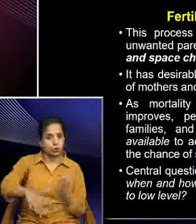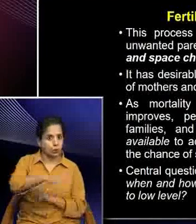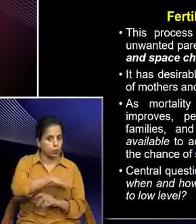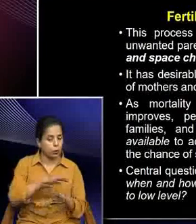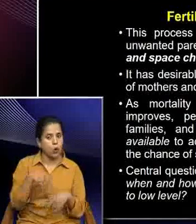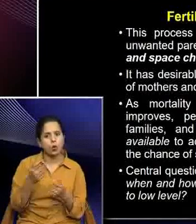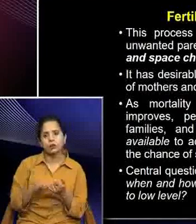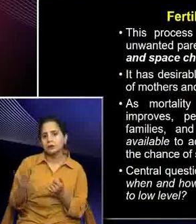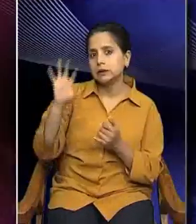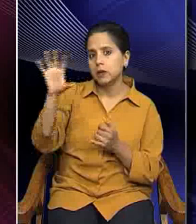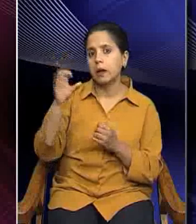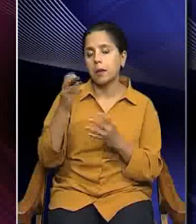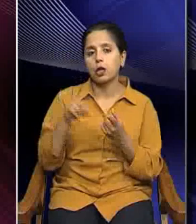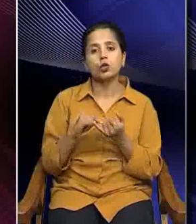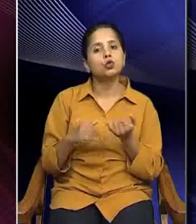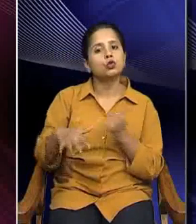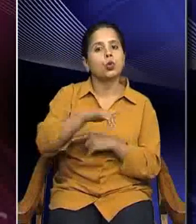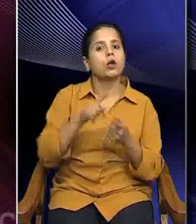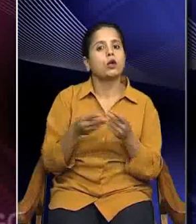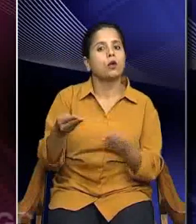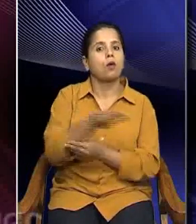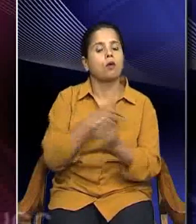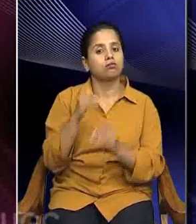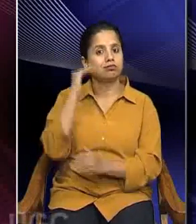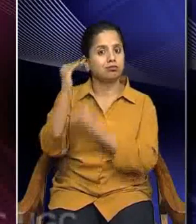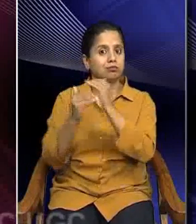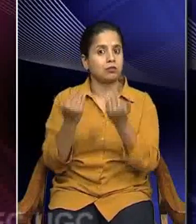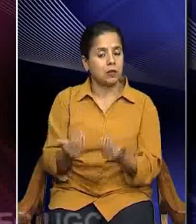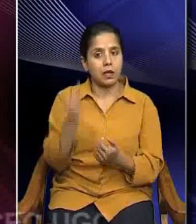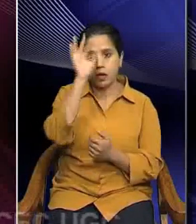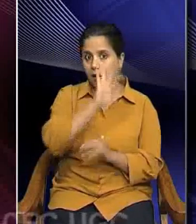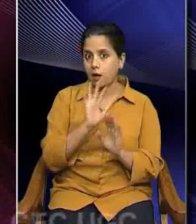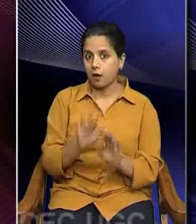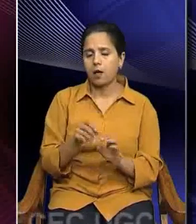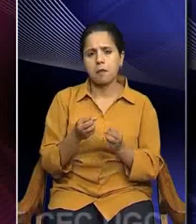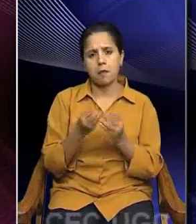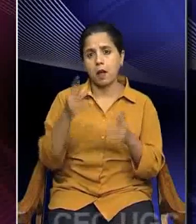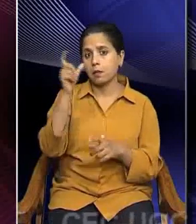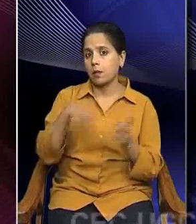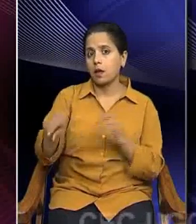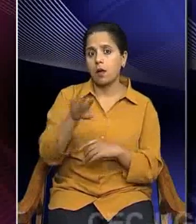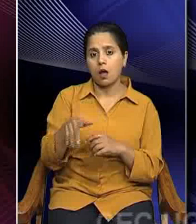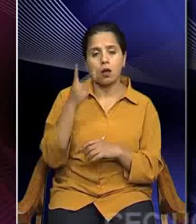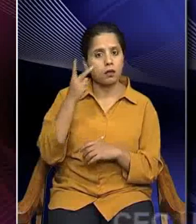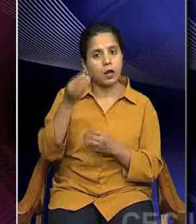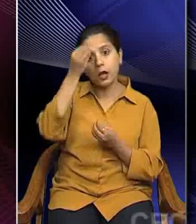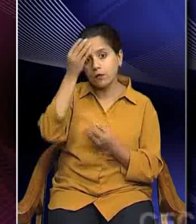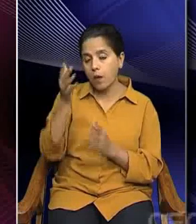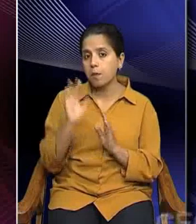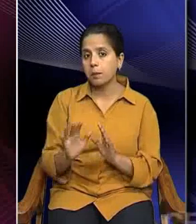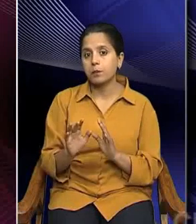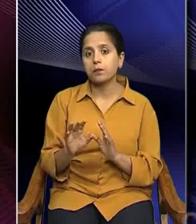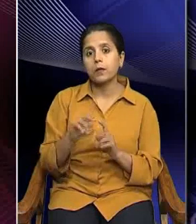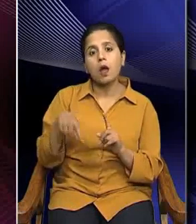states which are socioeconomically advanced in India today, most of these couples have well informed